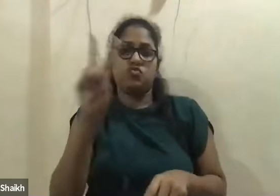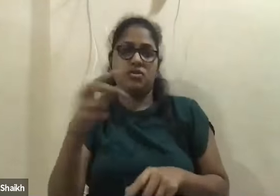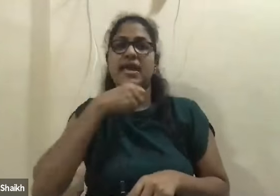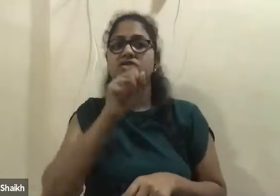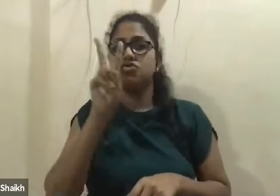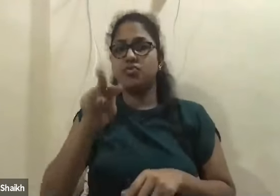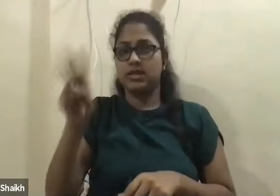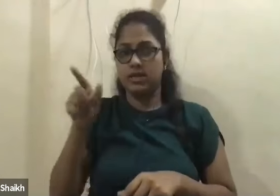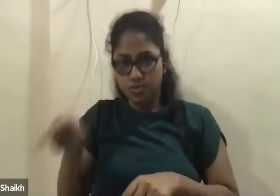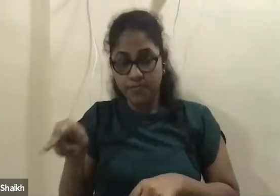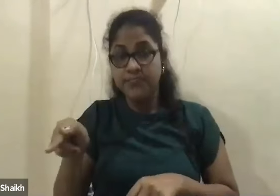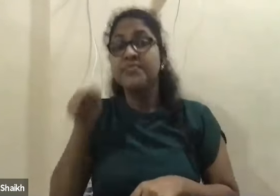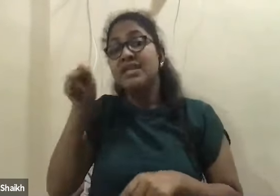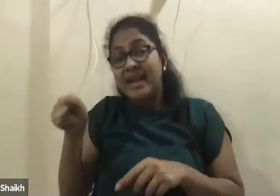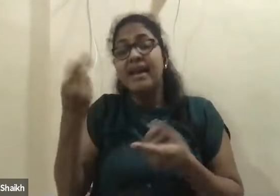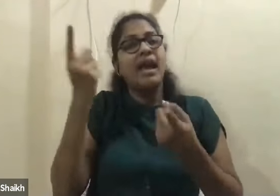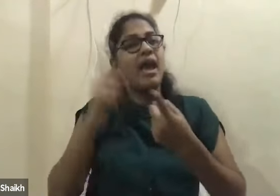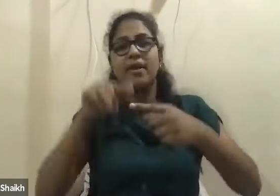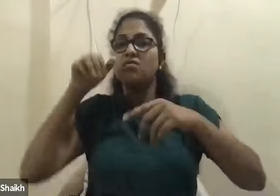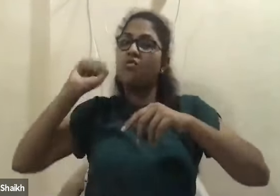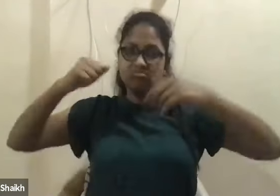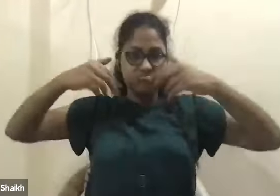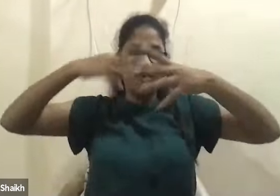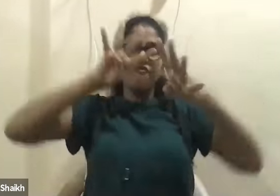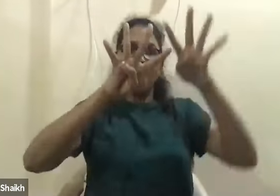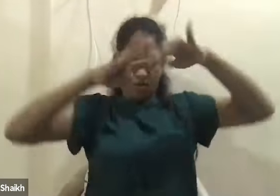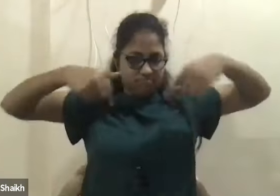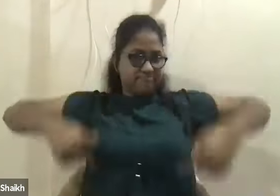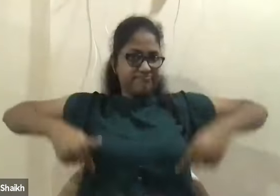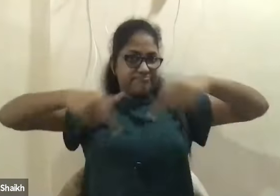palsy, which has affected all 4 limbs, and she also has mental retardation,